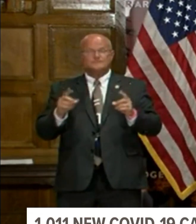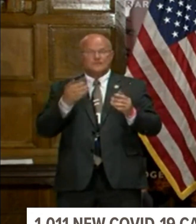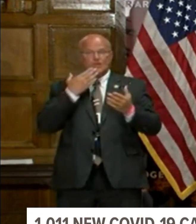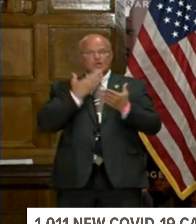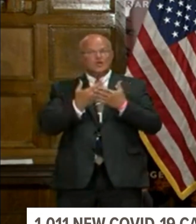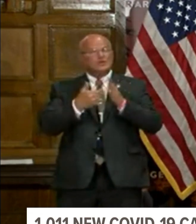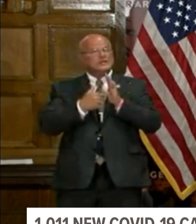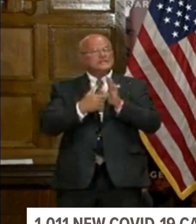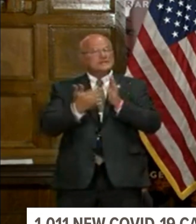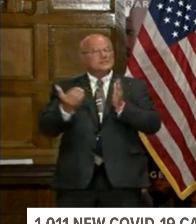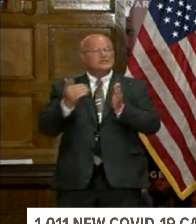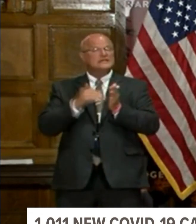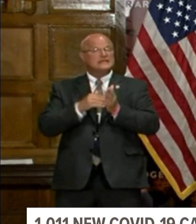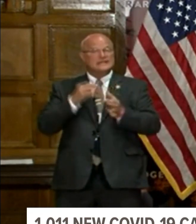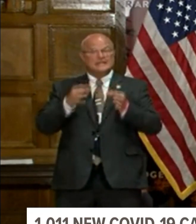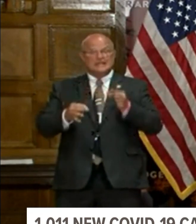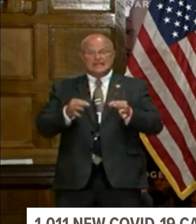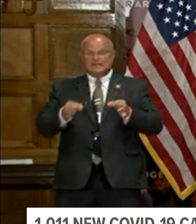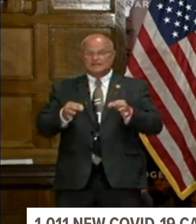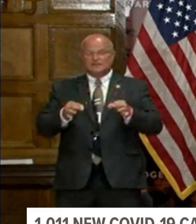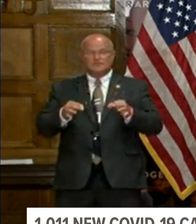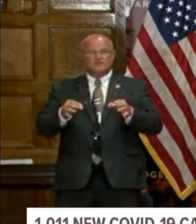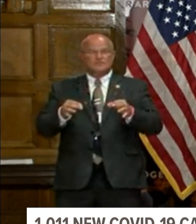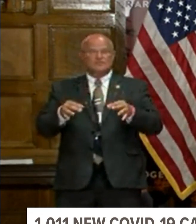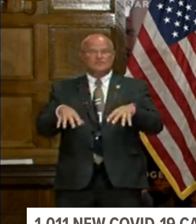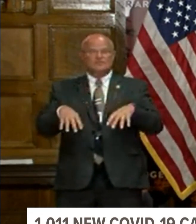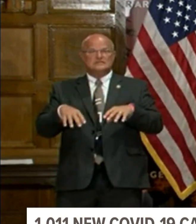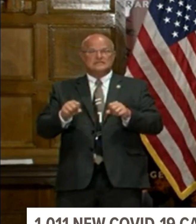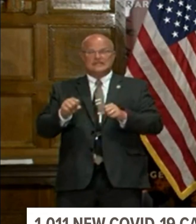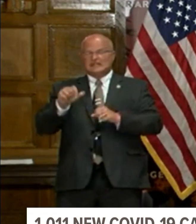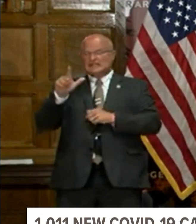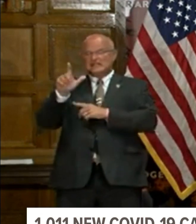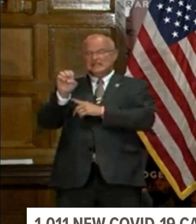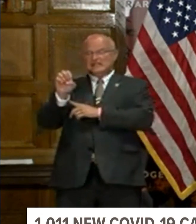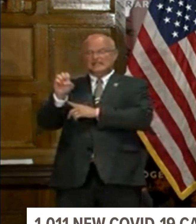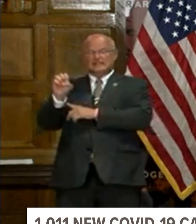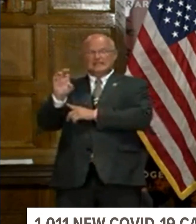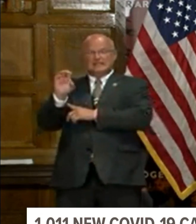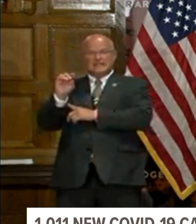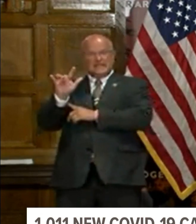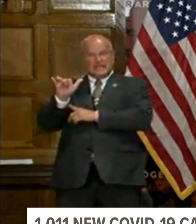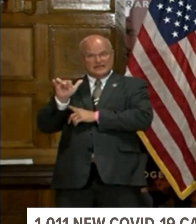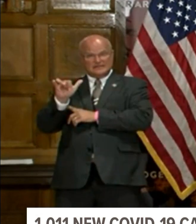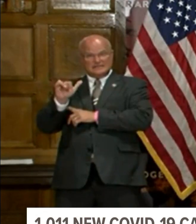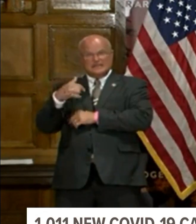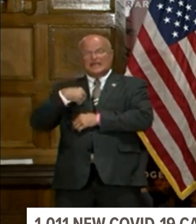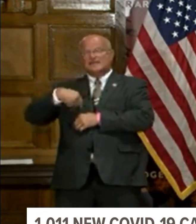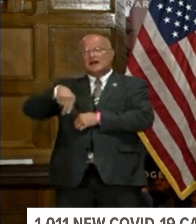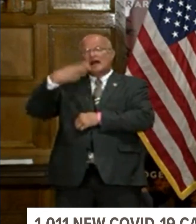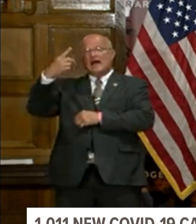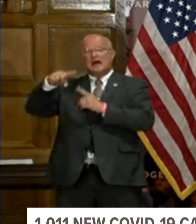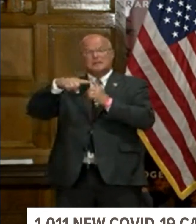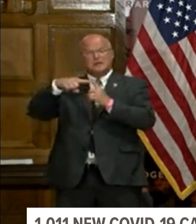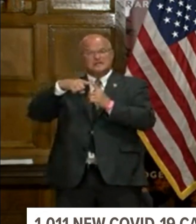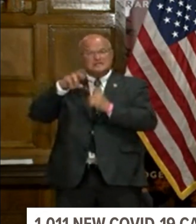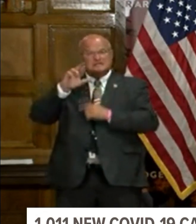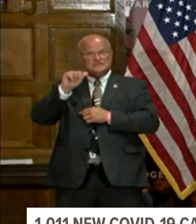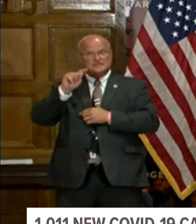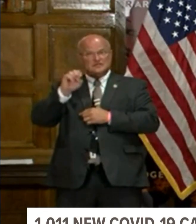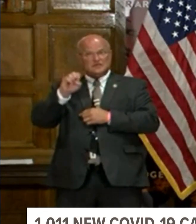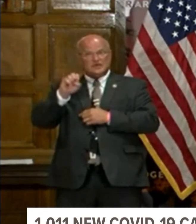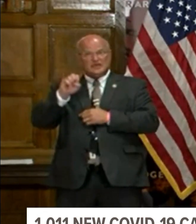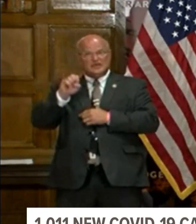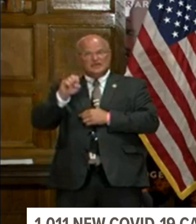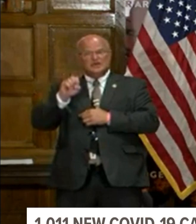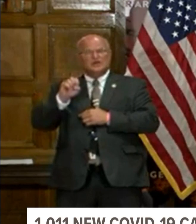good example, again, is if you take Lee County and you have a high positivity rate, you've got to